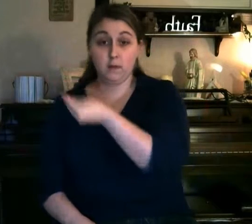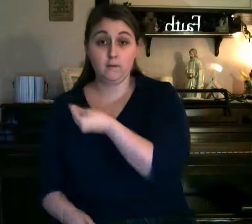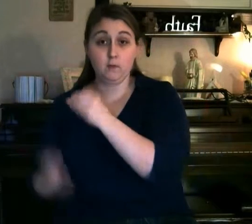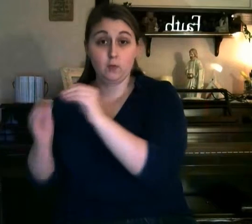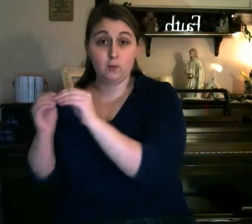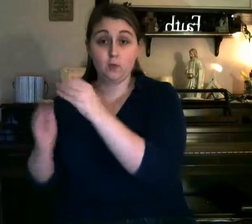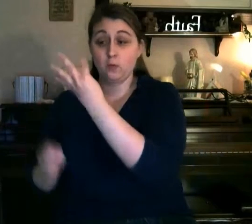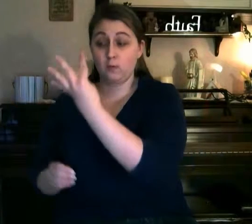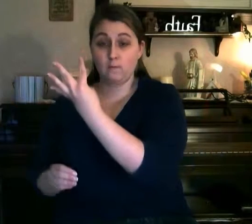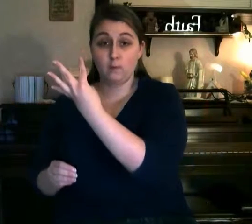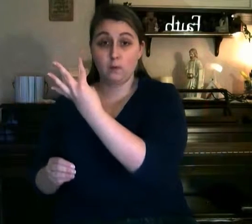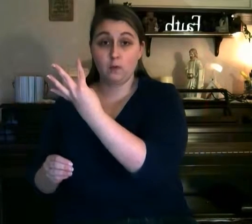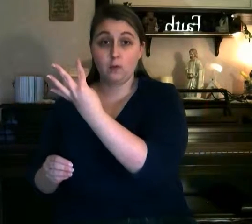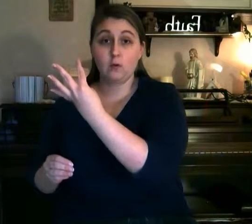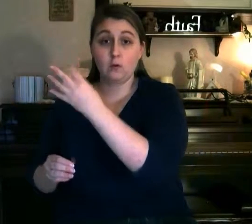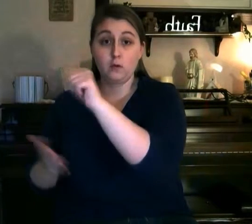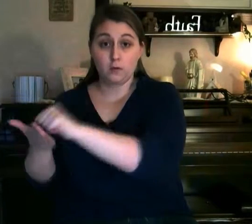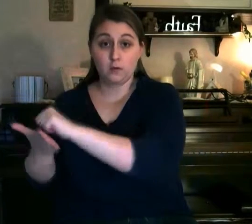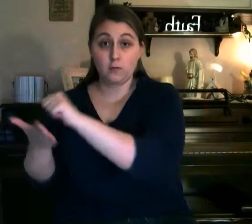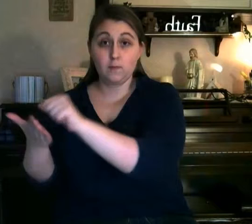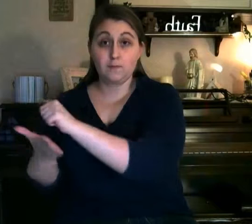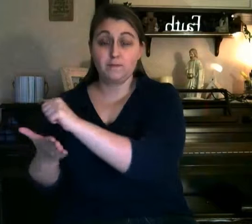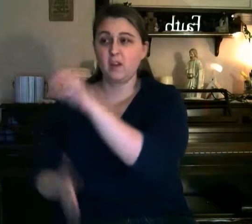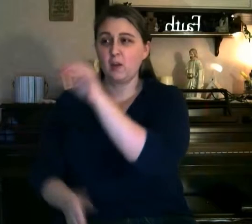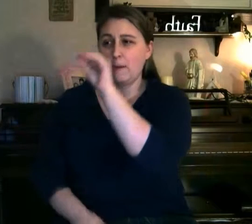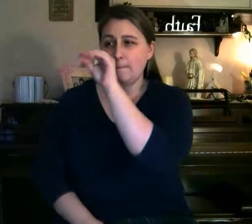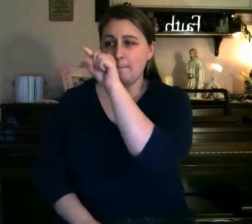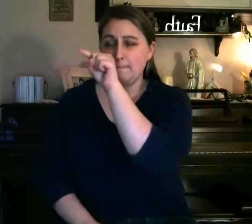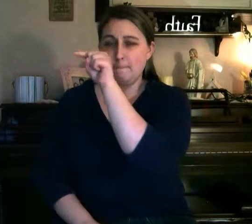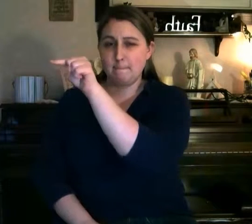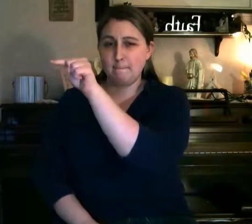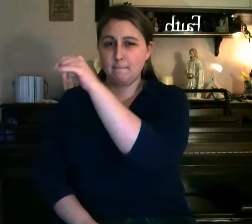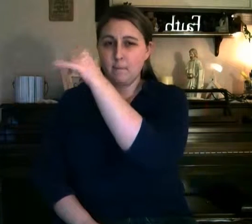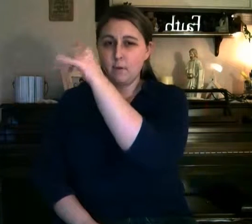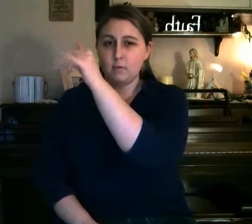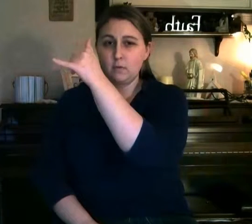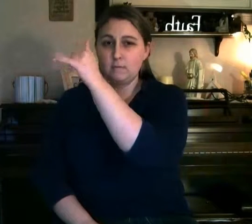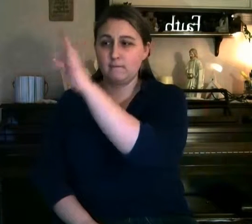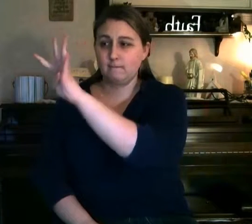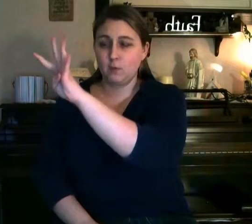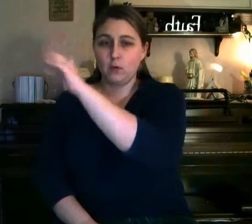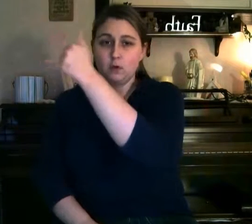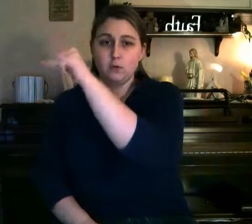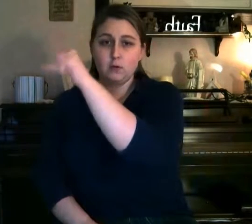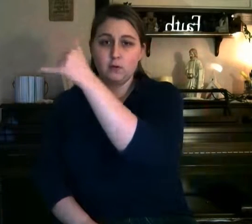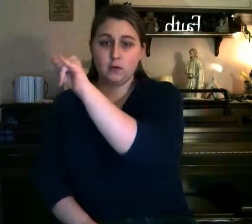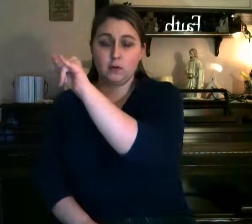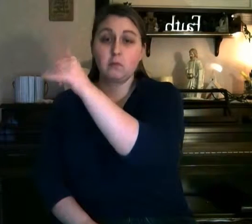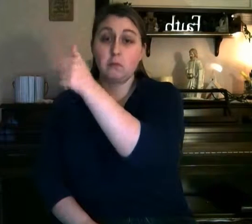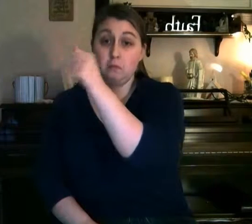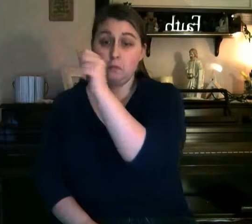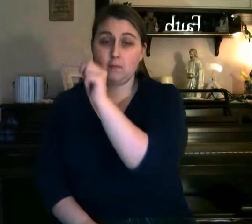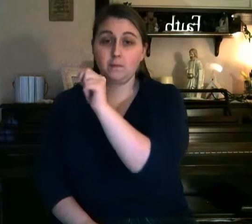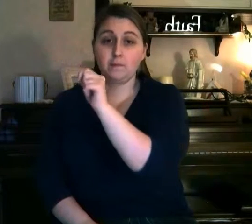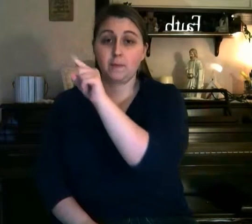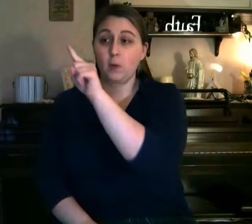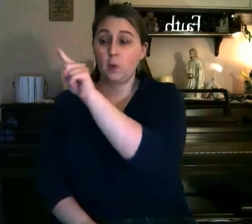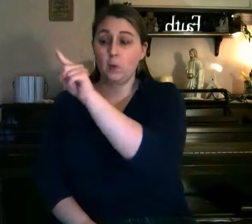4 more avocados. So let me put this 4 in yellow so you know that these are the ones you're giving me. 1,